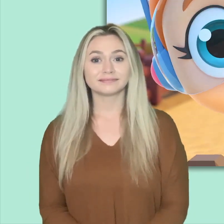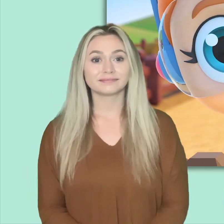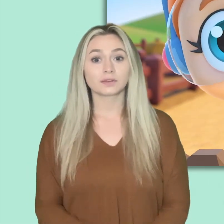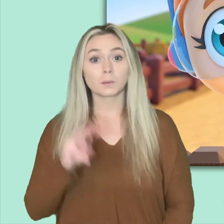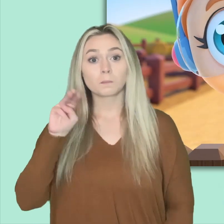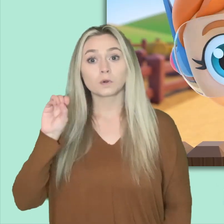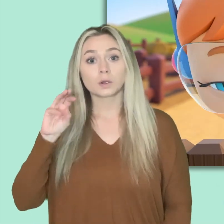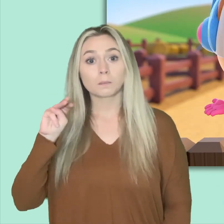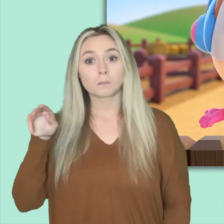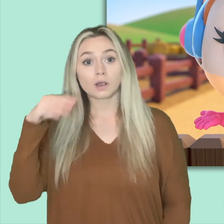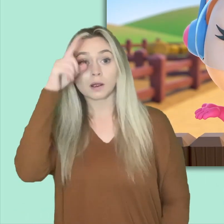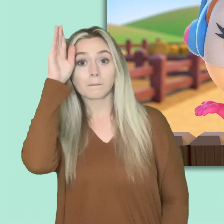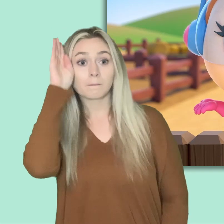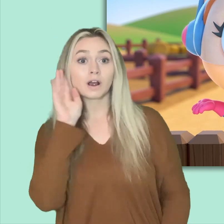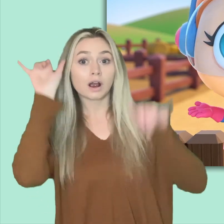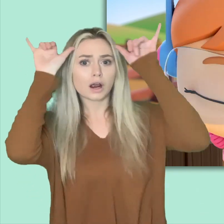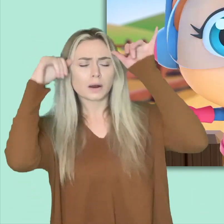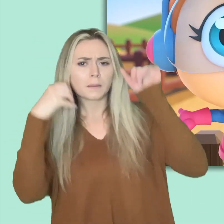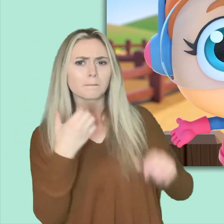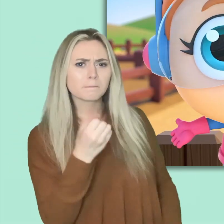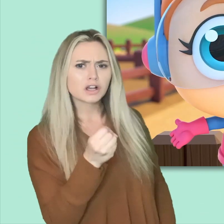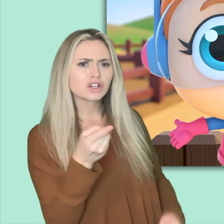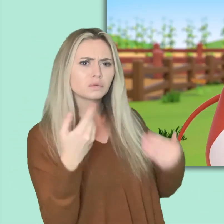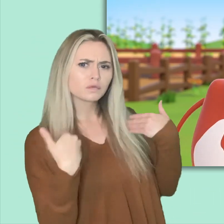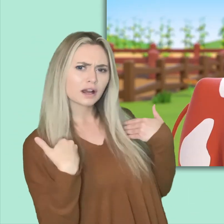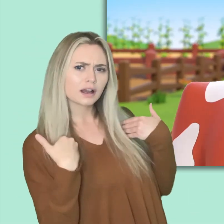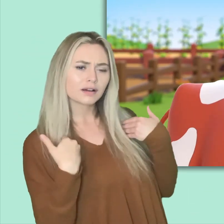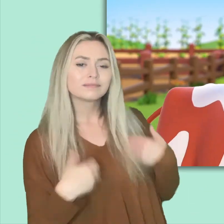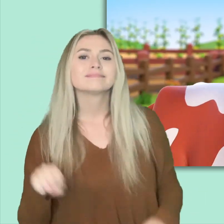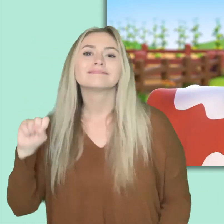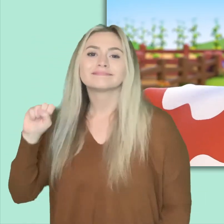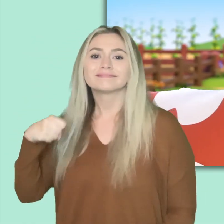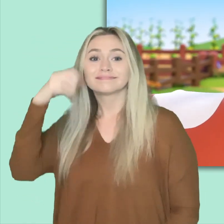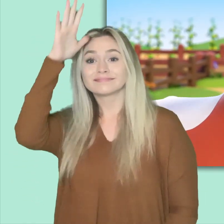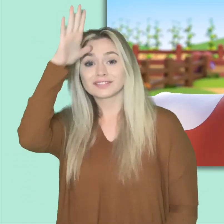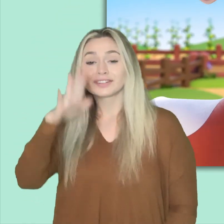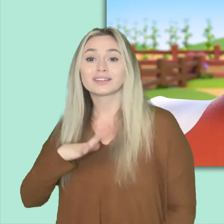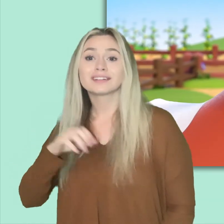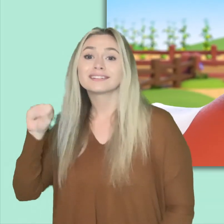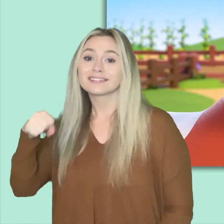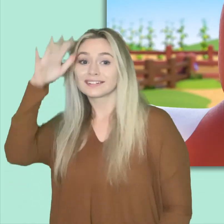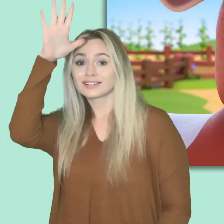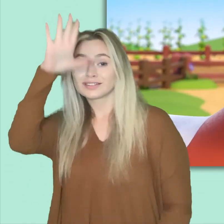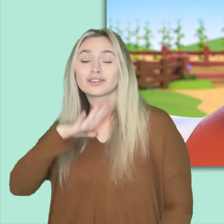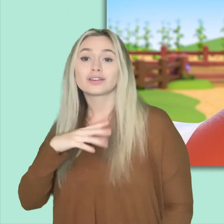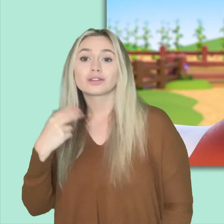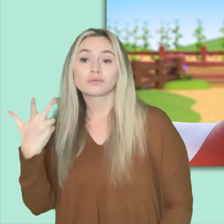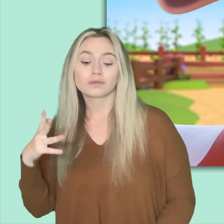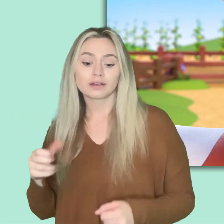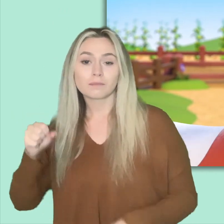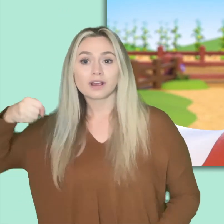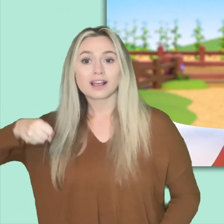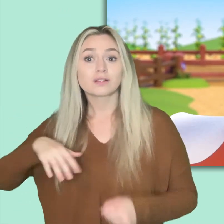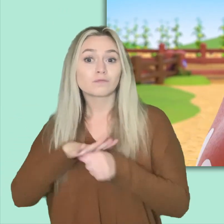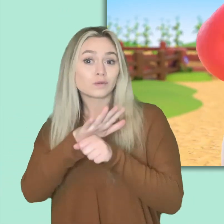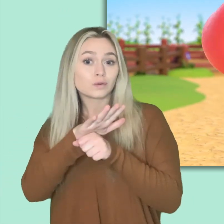Moo, moo, brown cow, Have you any milk? Yes, sir, yes, sir, Three